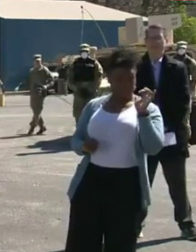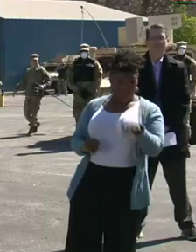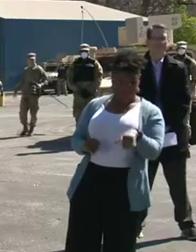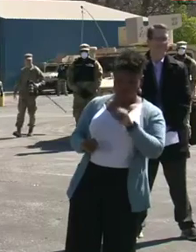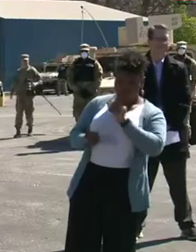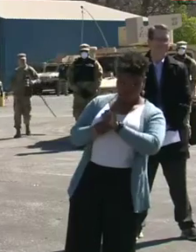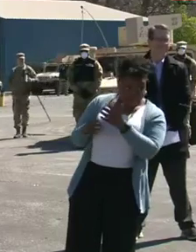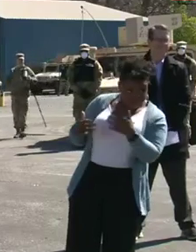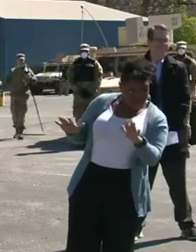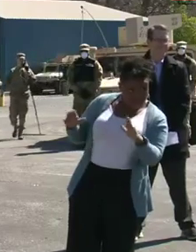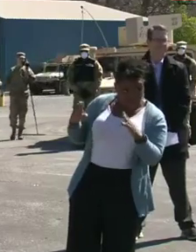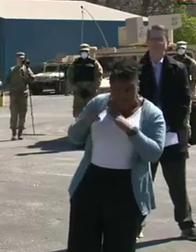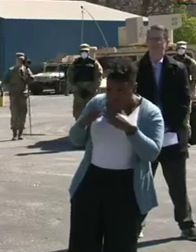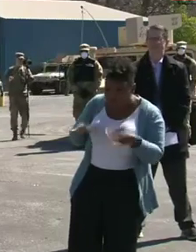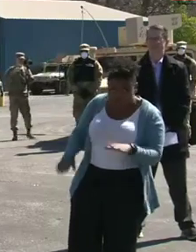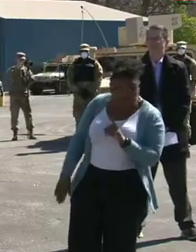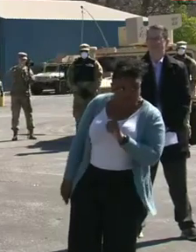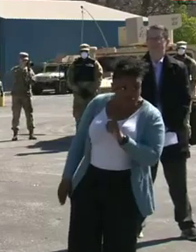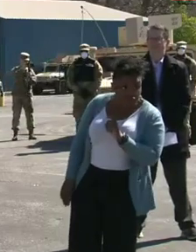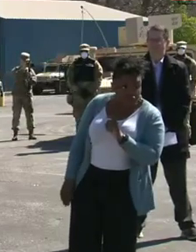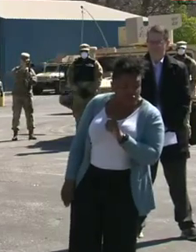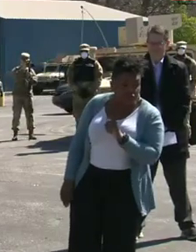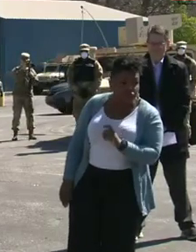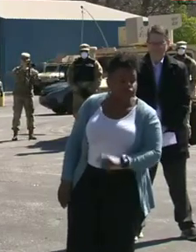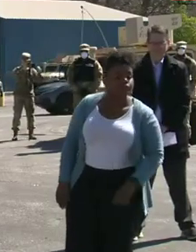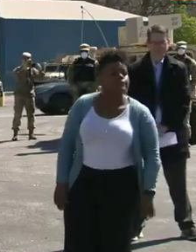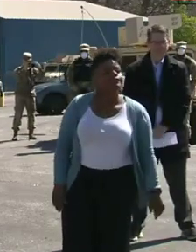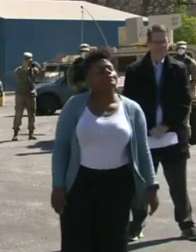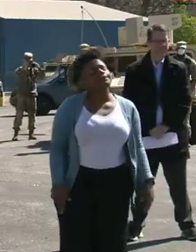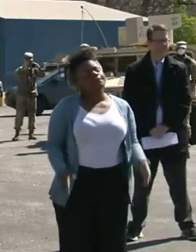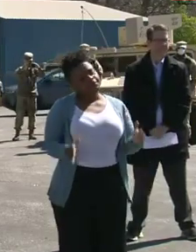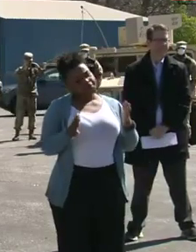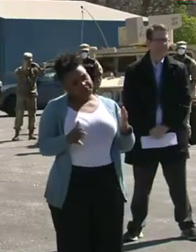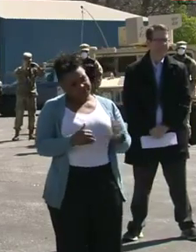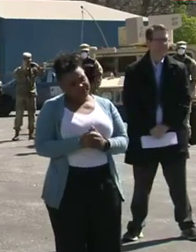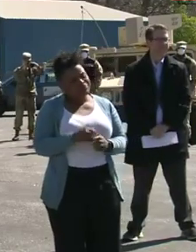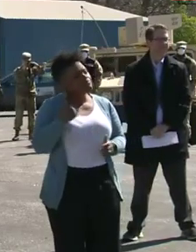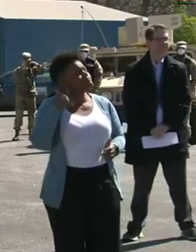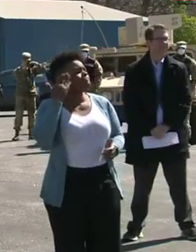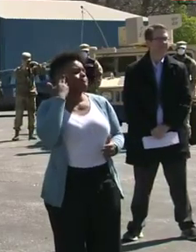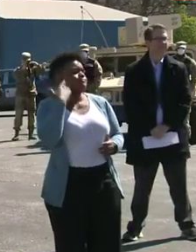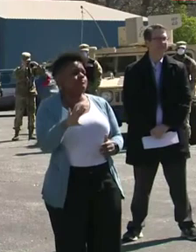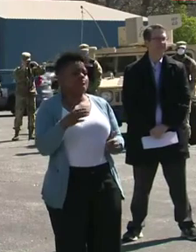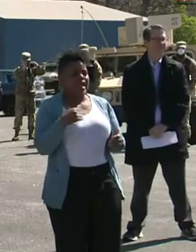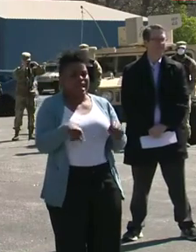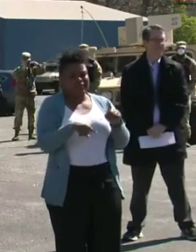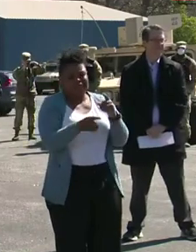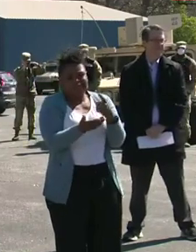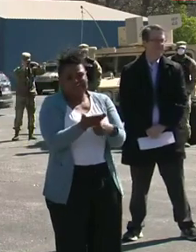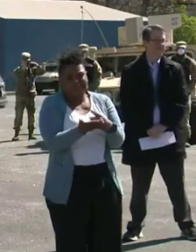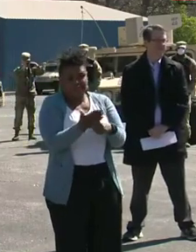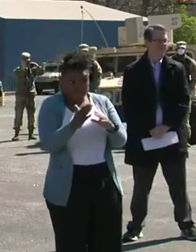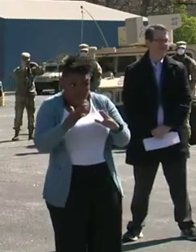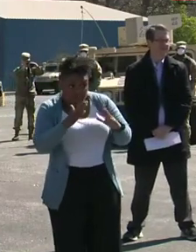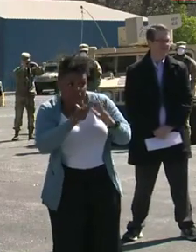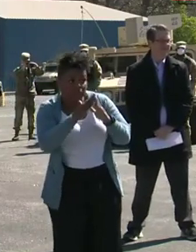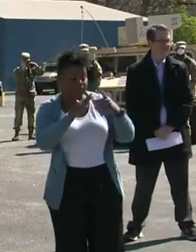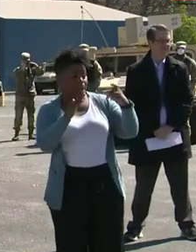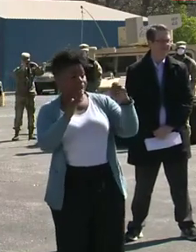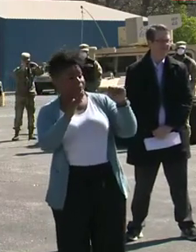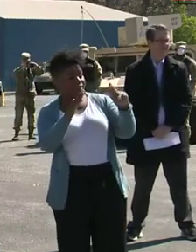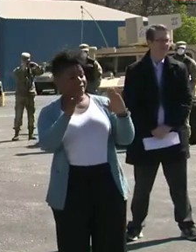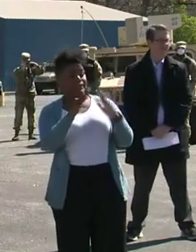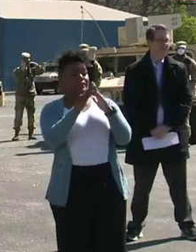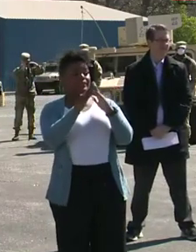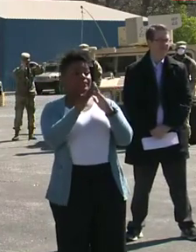We think that with the peak, I don't know if I can speak to a peak, but we think that we're going to have